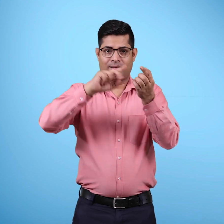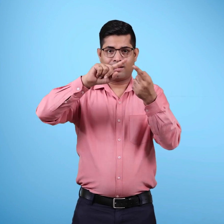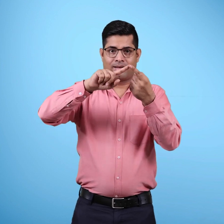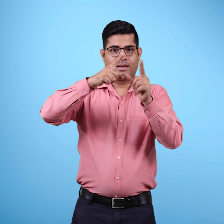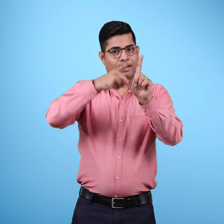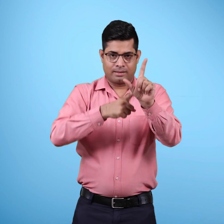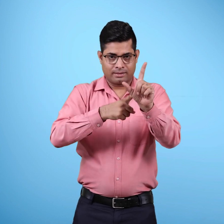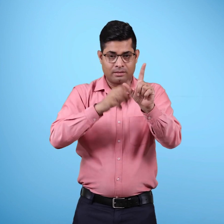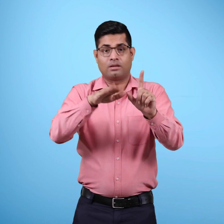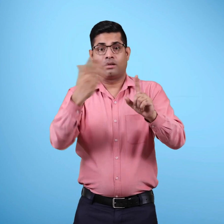beanstalk,